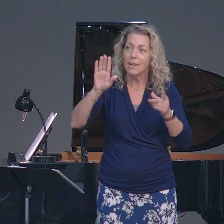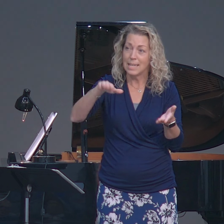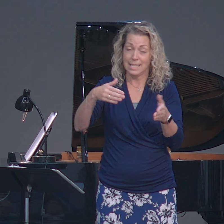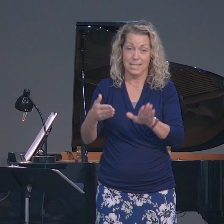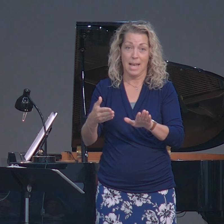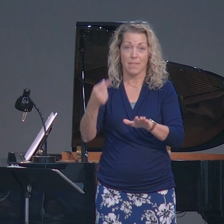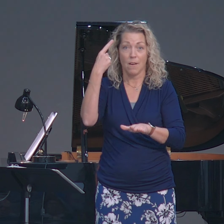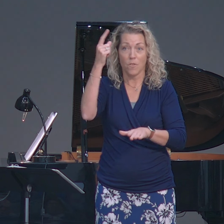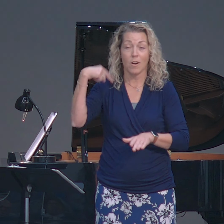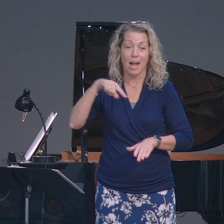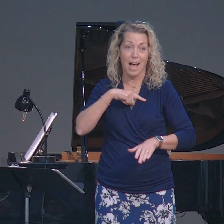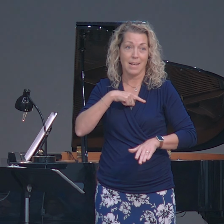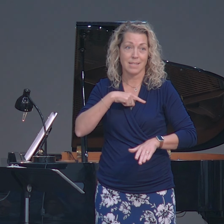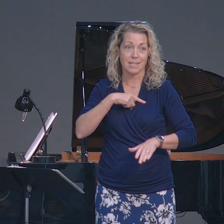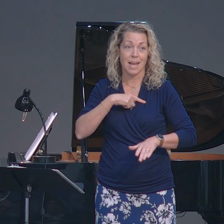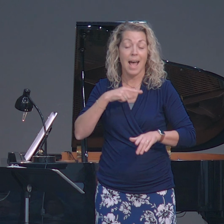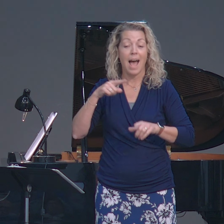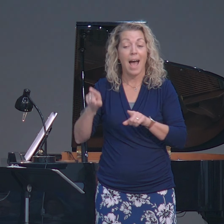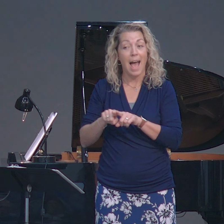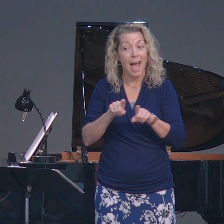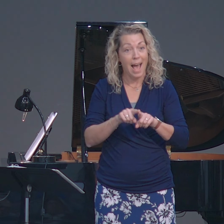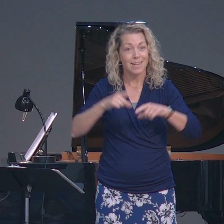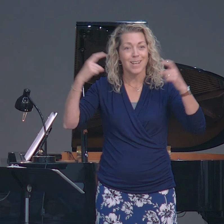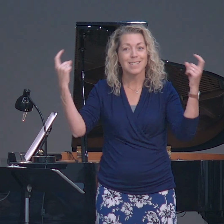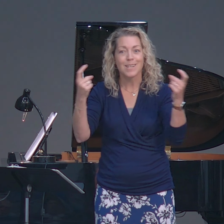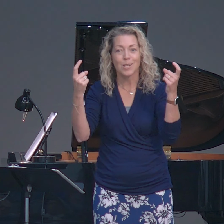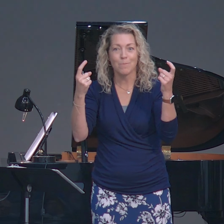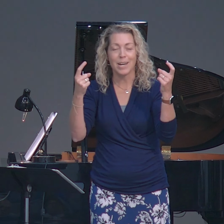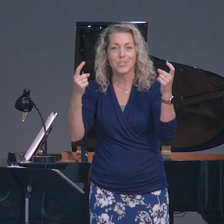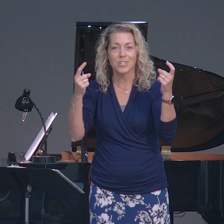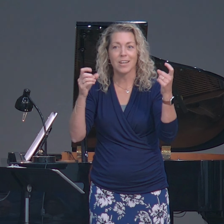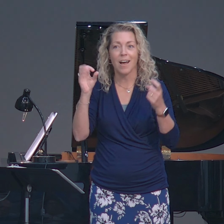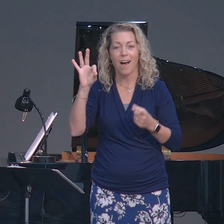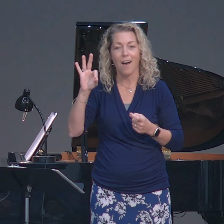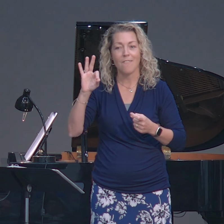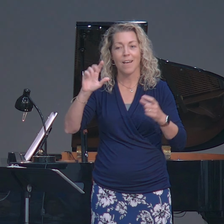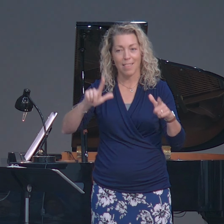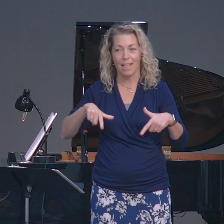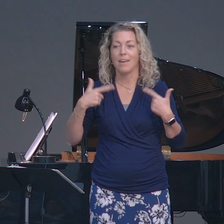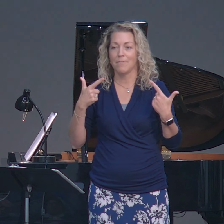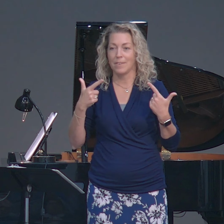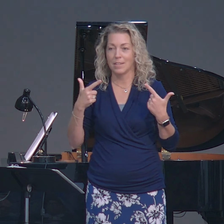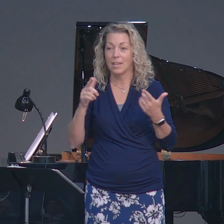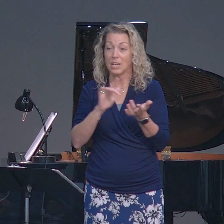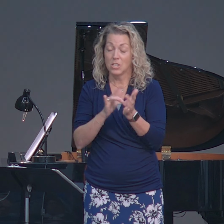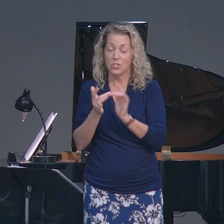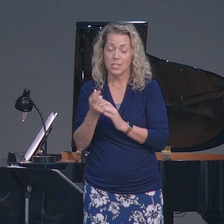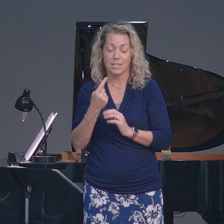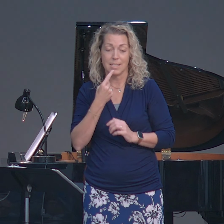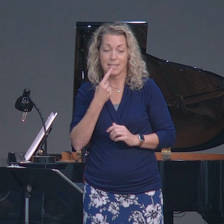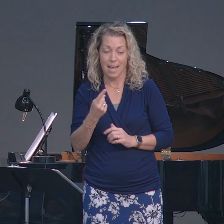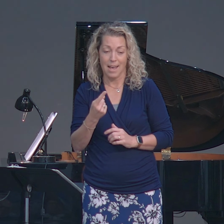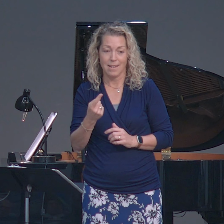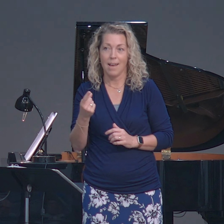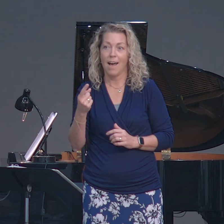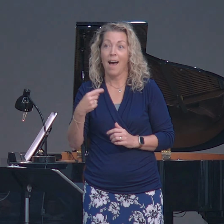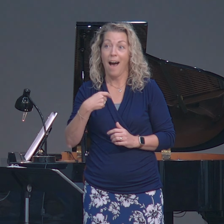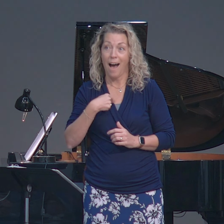our behalf as a celebration of life. Jesus said this,